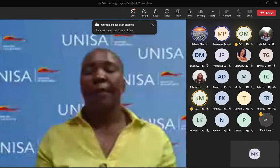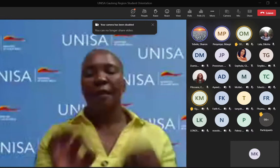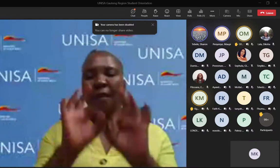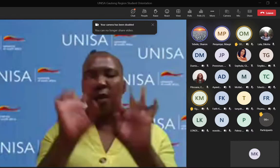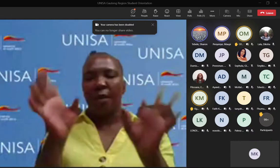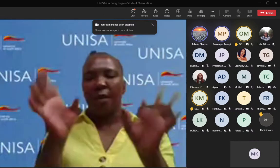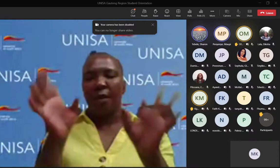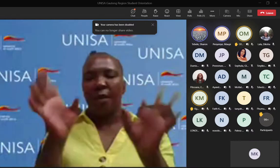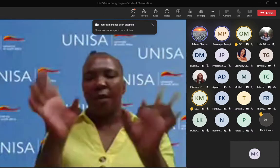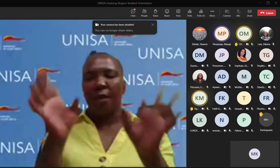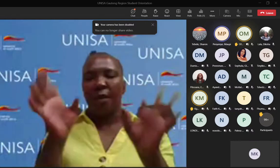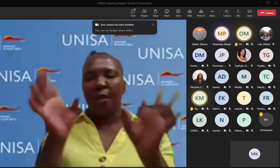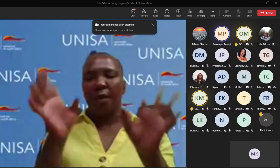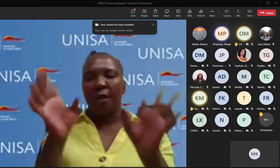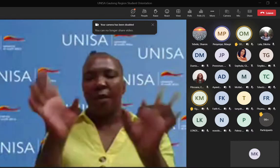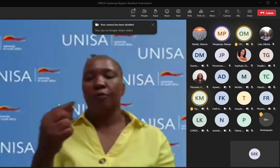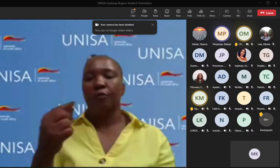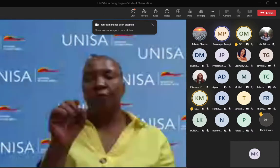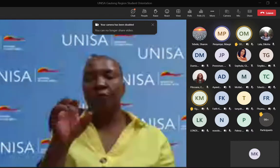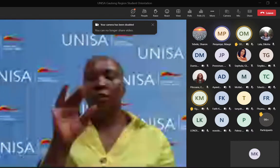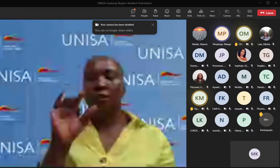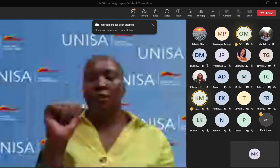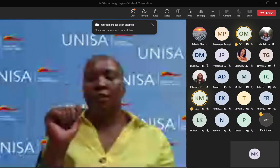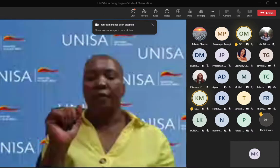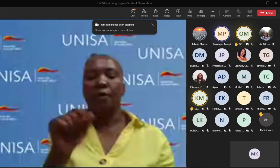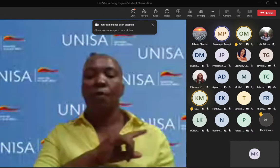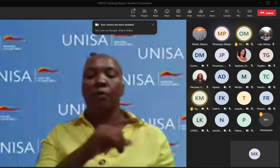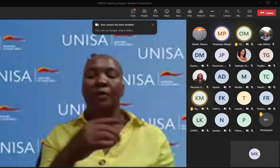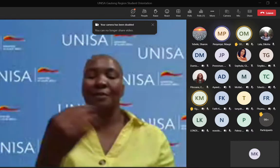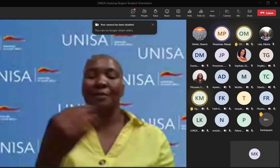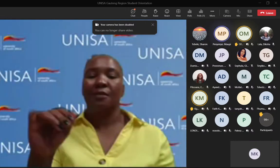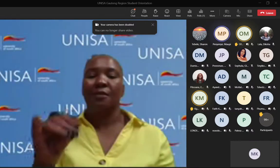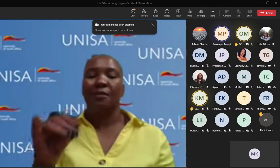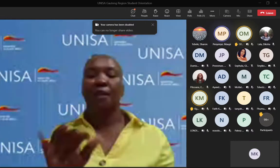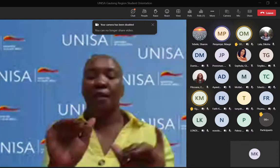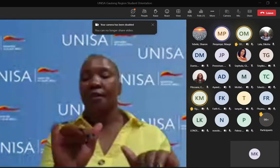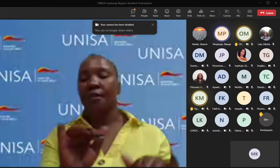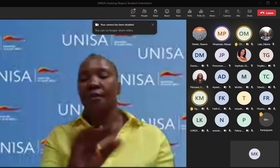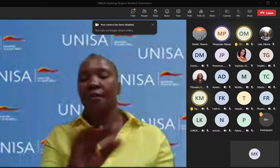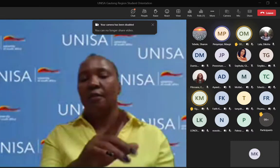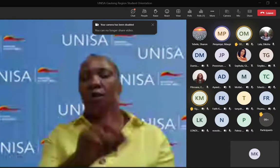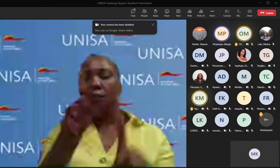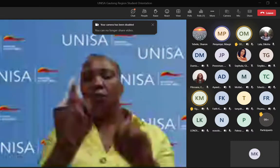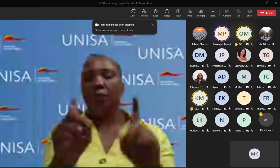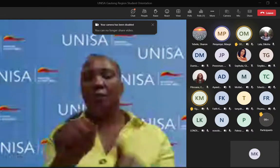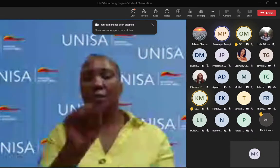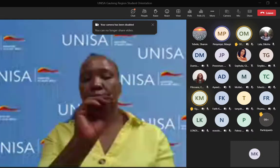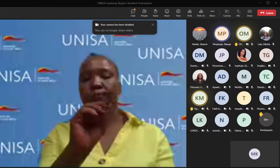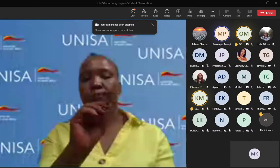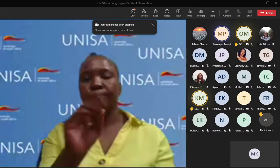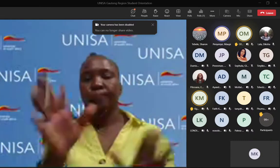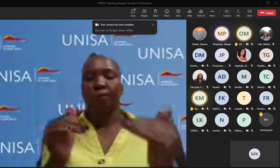thank you so much while we are still there I've seen a question on the chat as well about the temporal